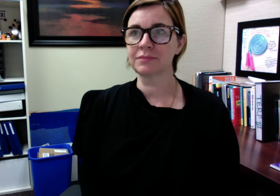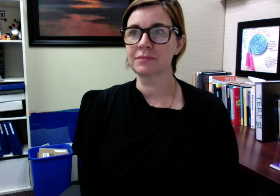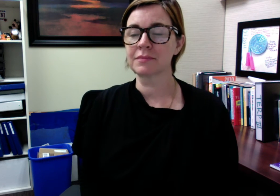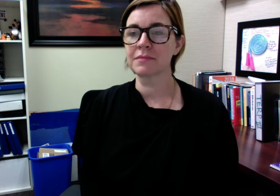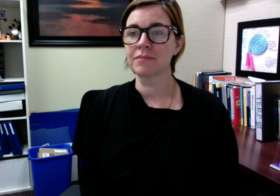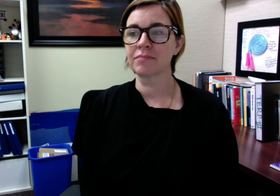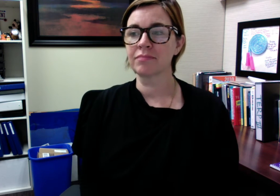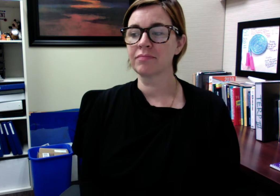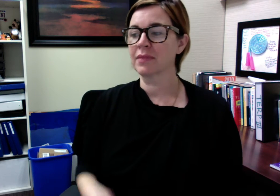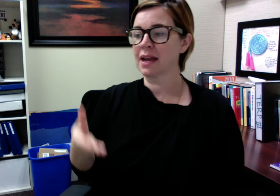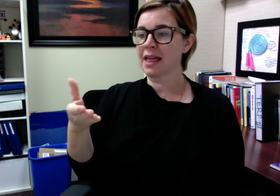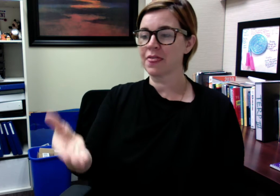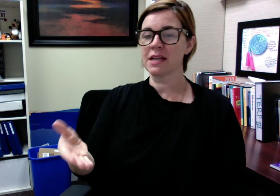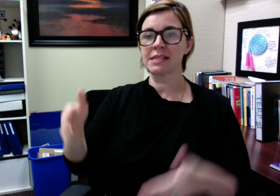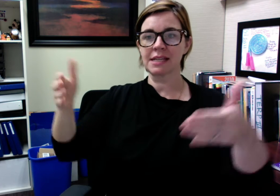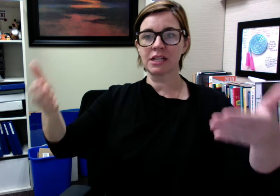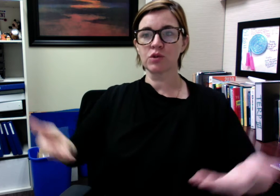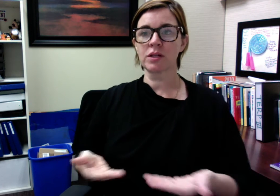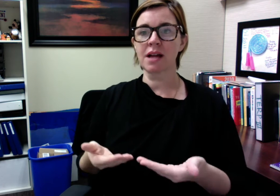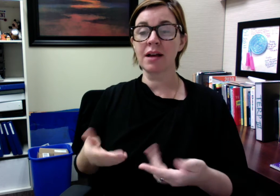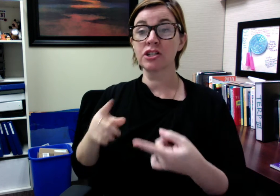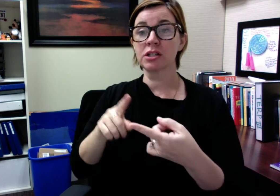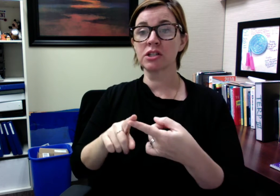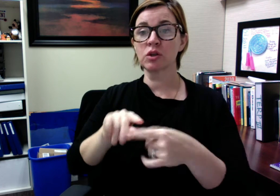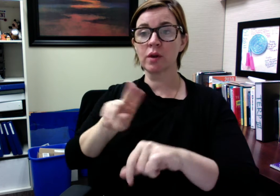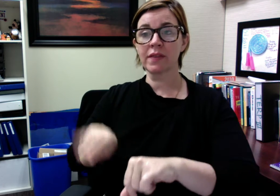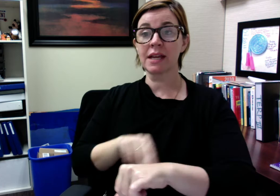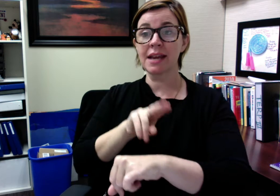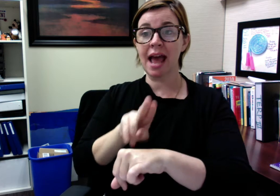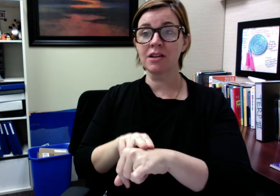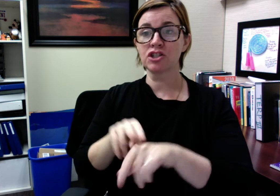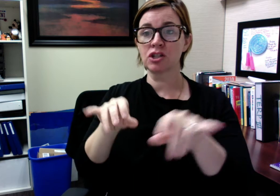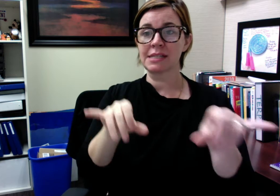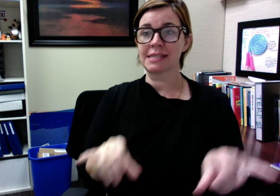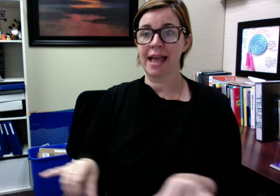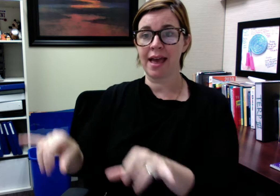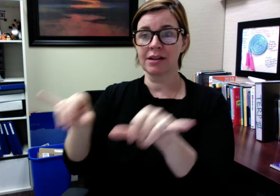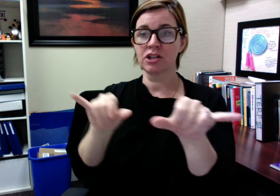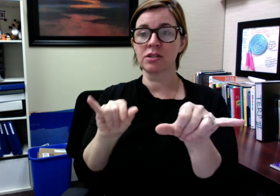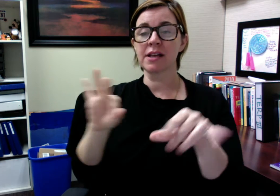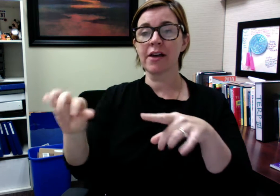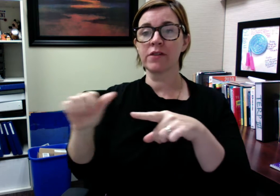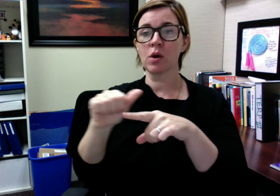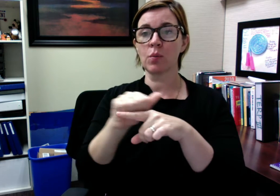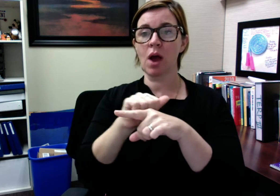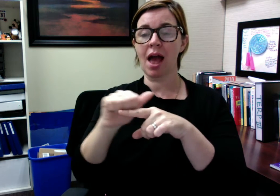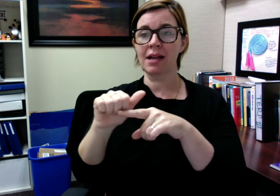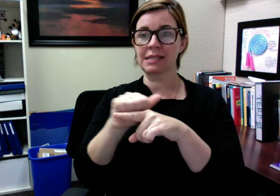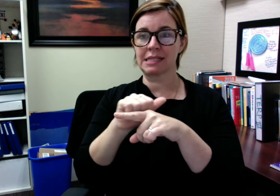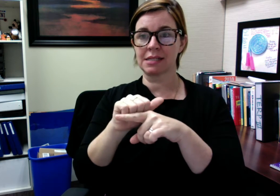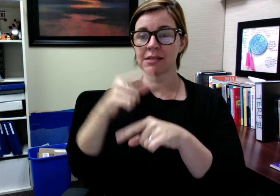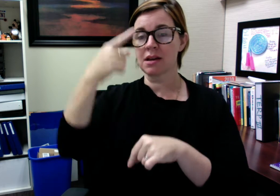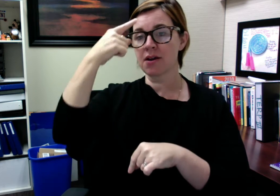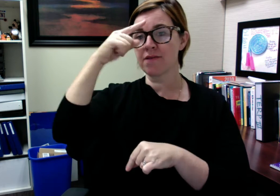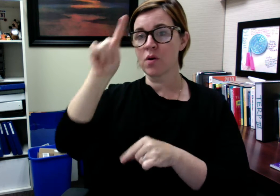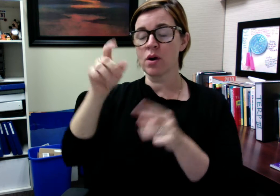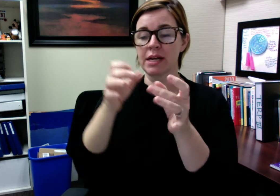This introduction to the National Standards of Practice for Interpreters in